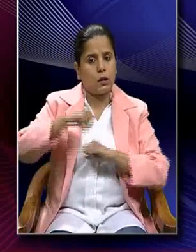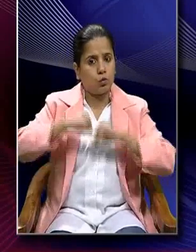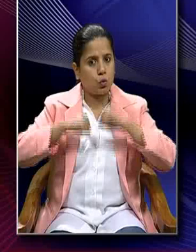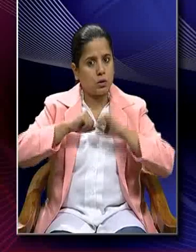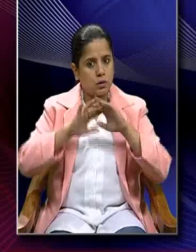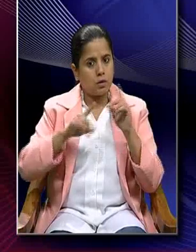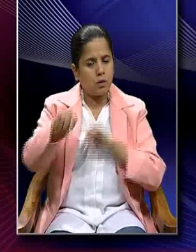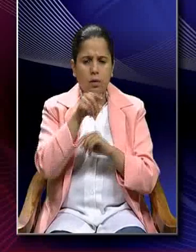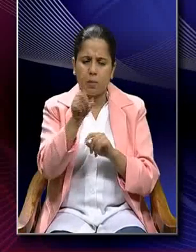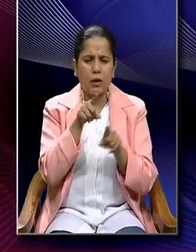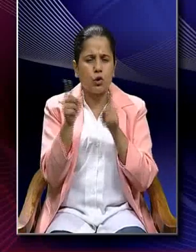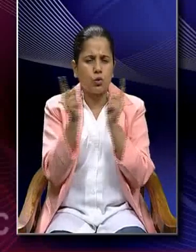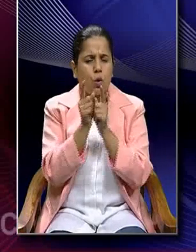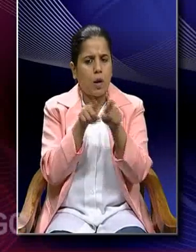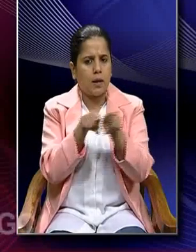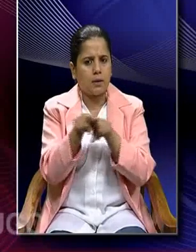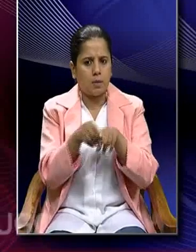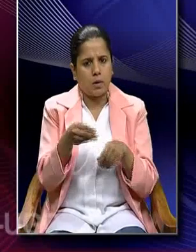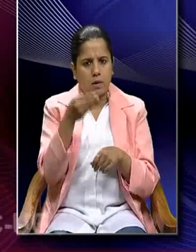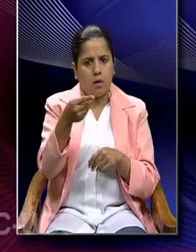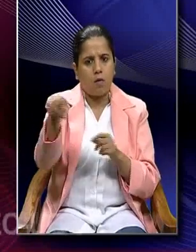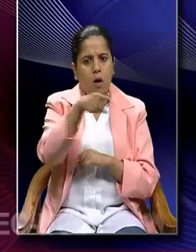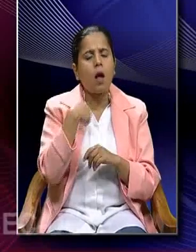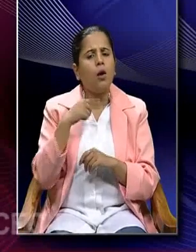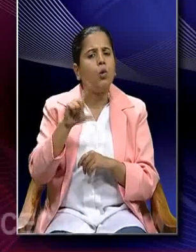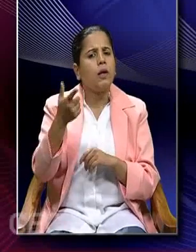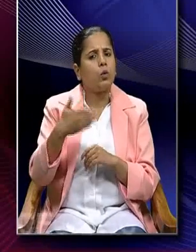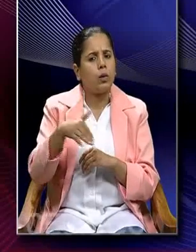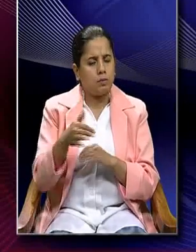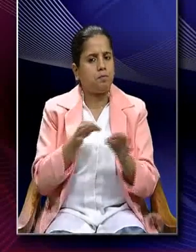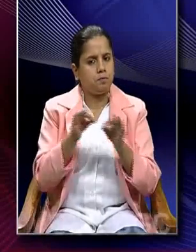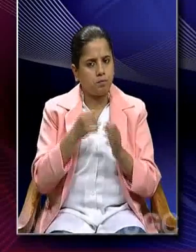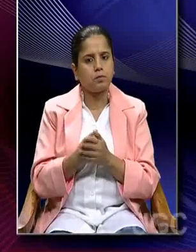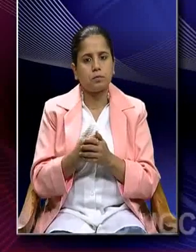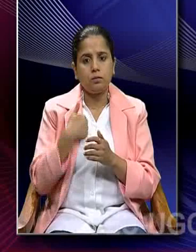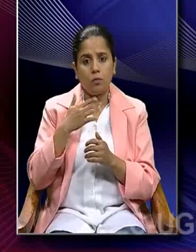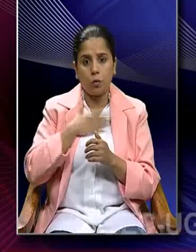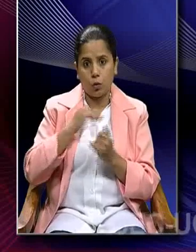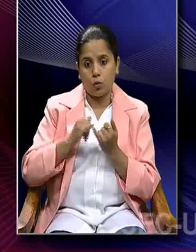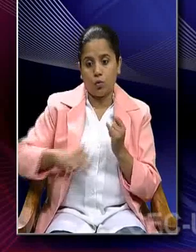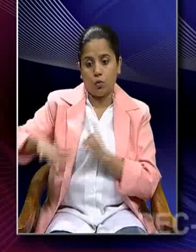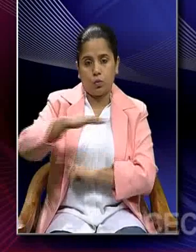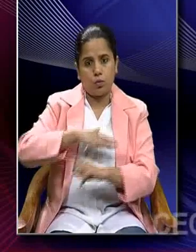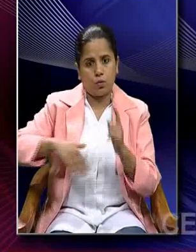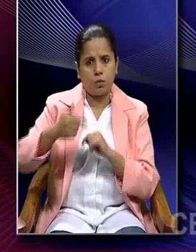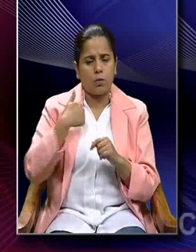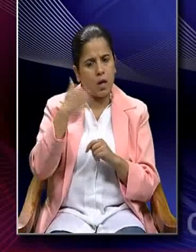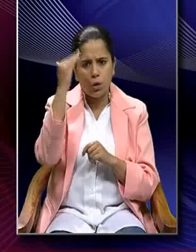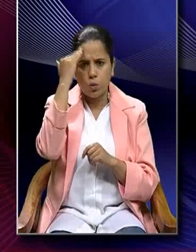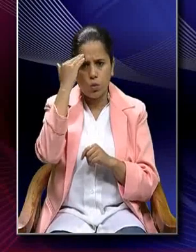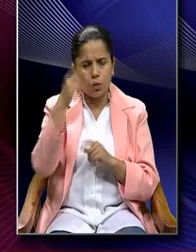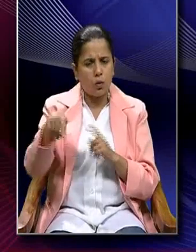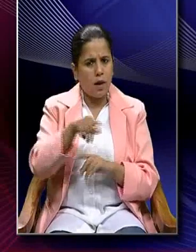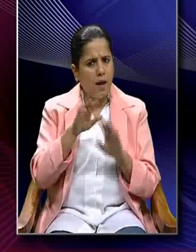give you a small example which we'll talk about even later. That in our society, we know there is a